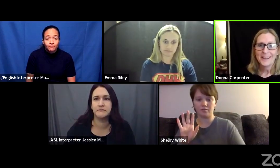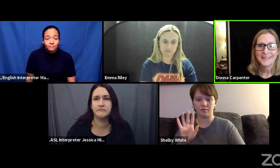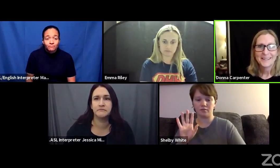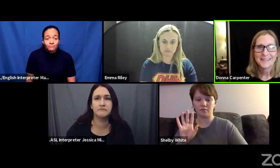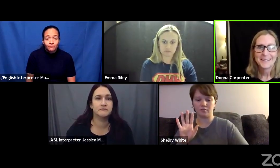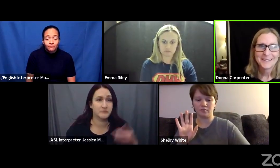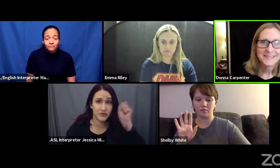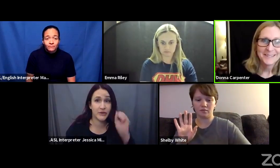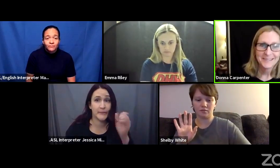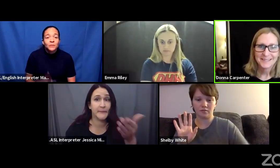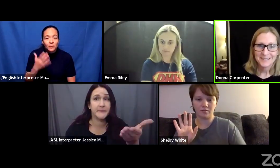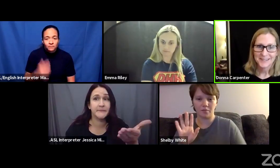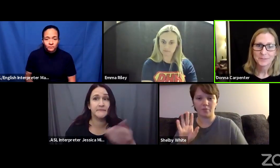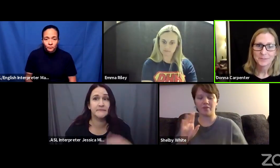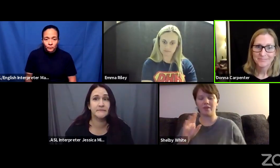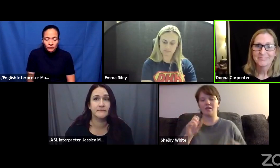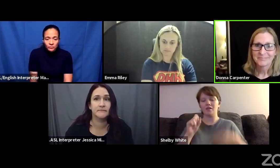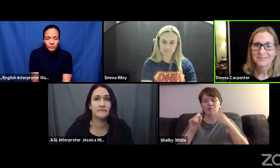Shelby, go ahead.